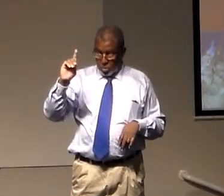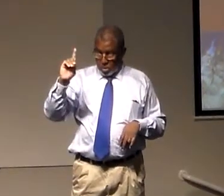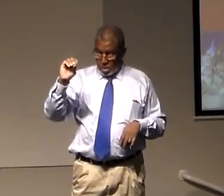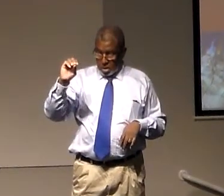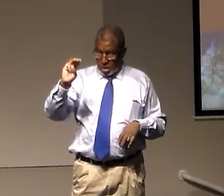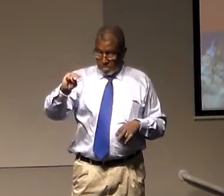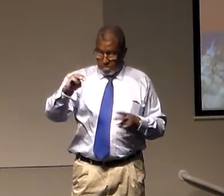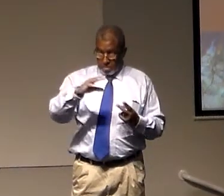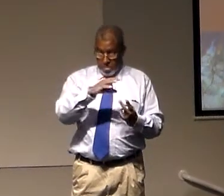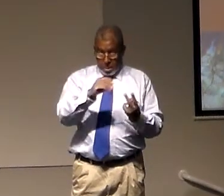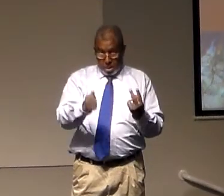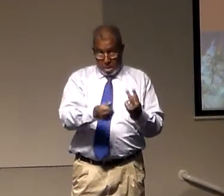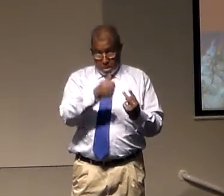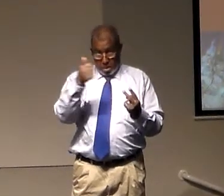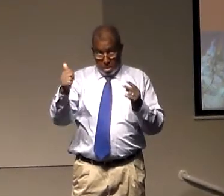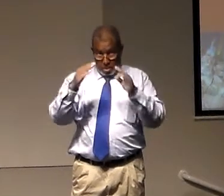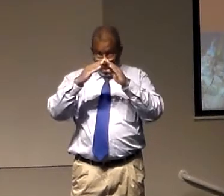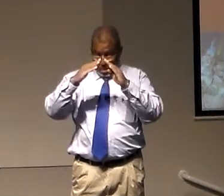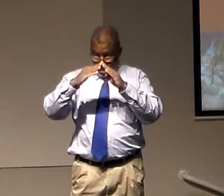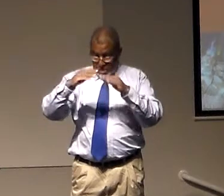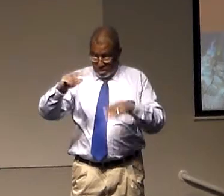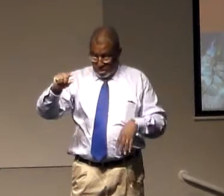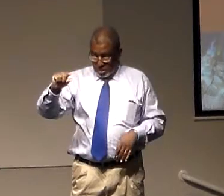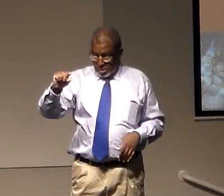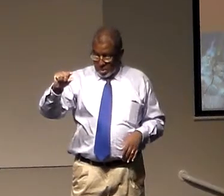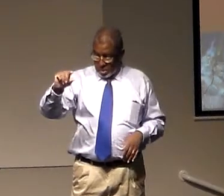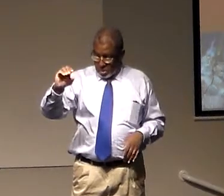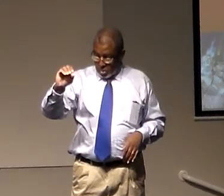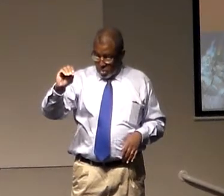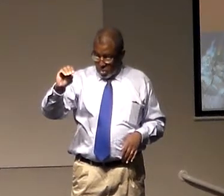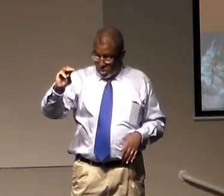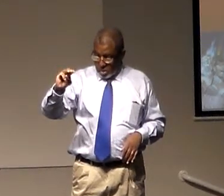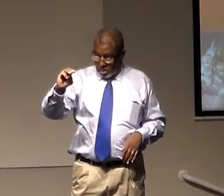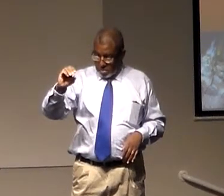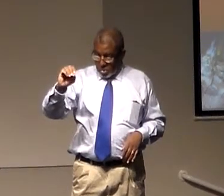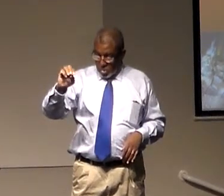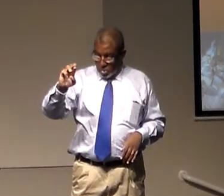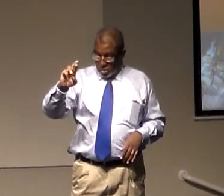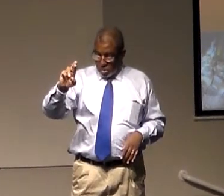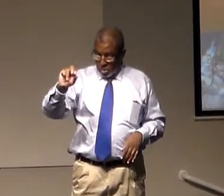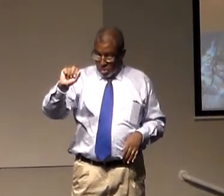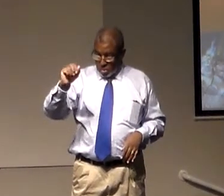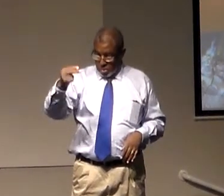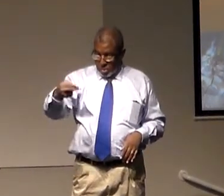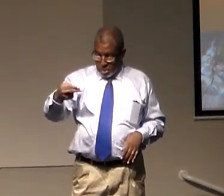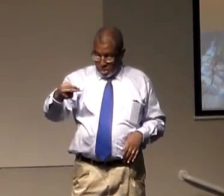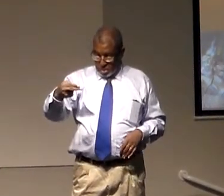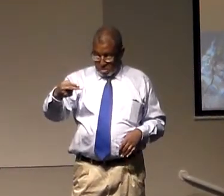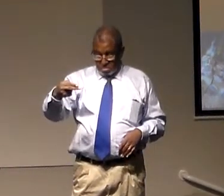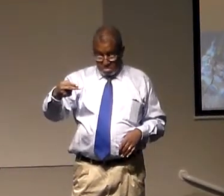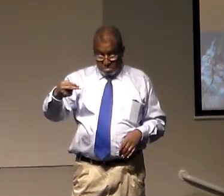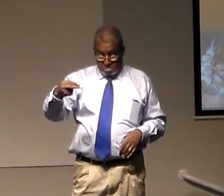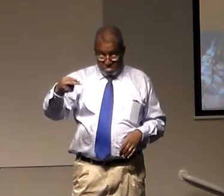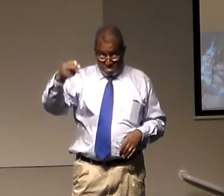the first town called Sodom and another one Gomorrah, he caused the